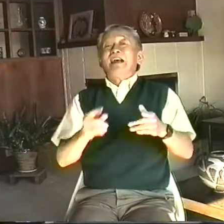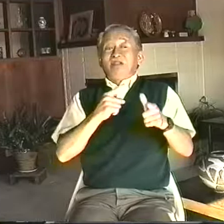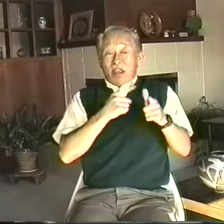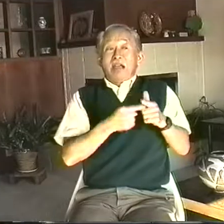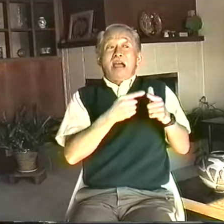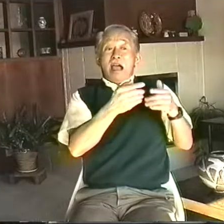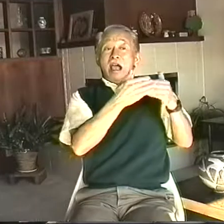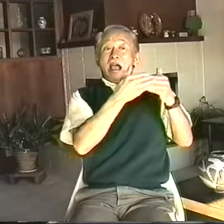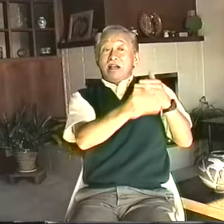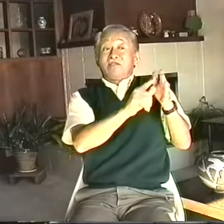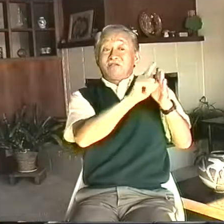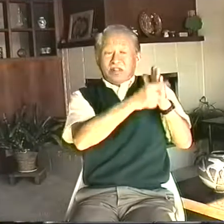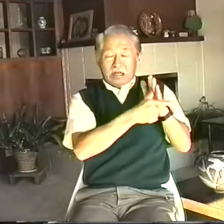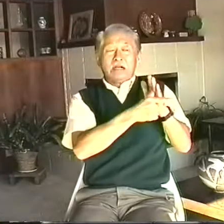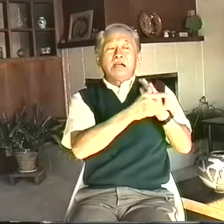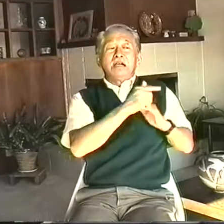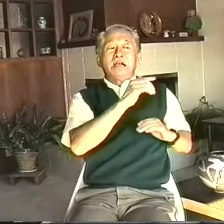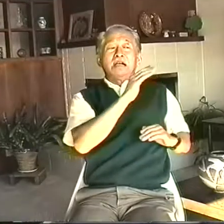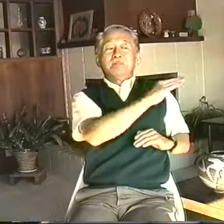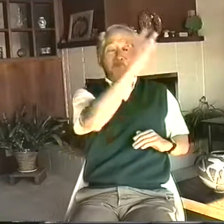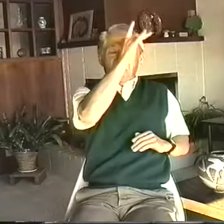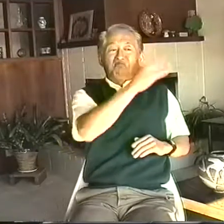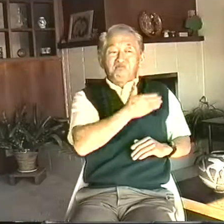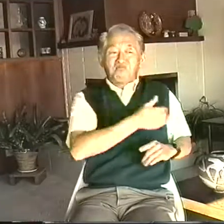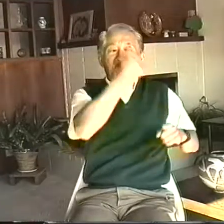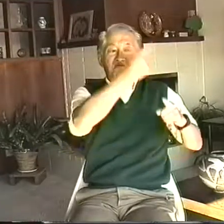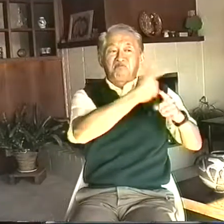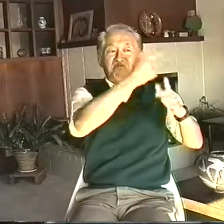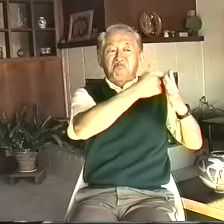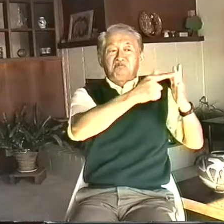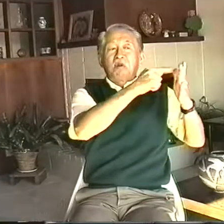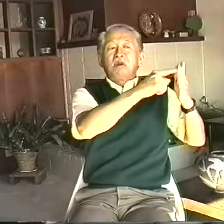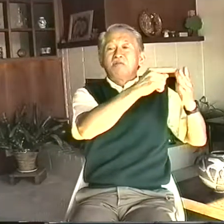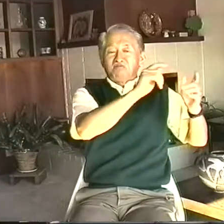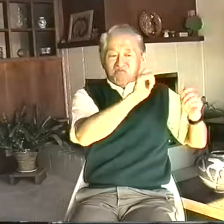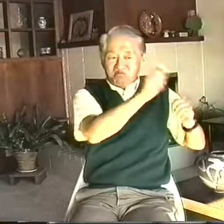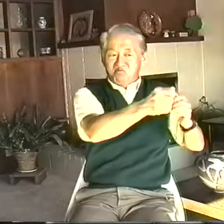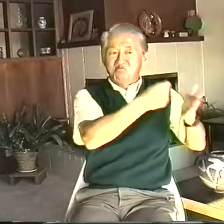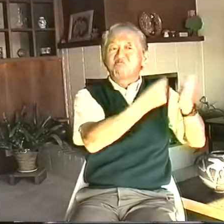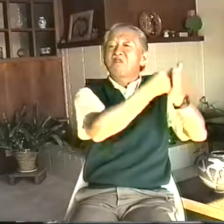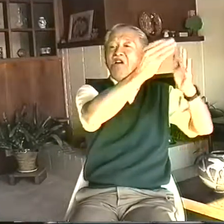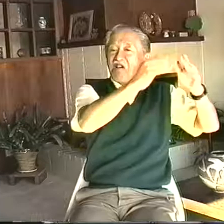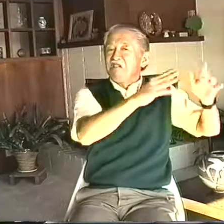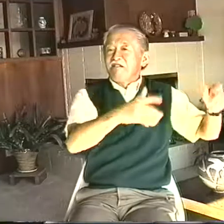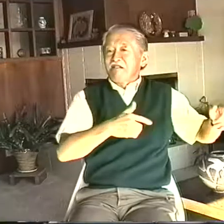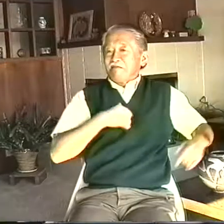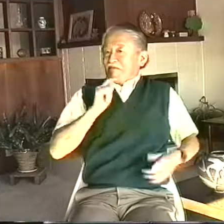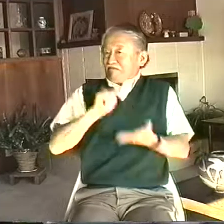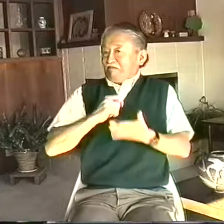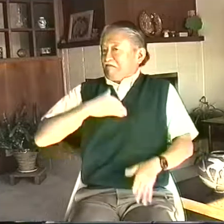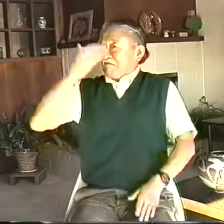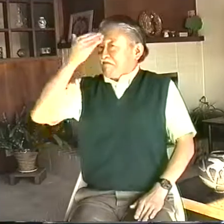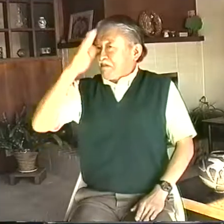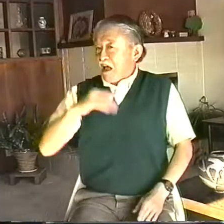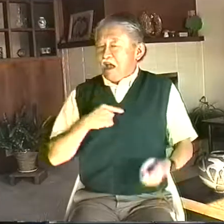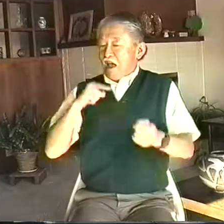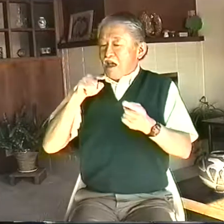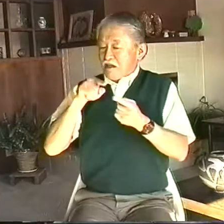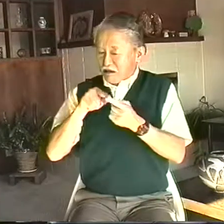what I wound up doing was having to sell some stocks at a loss. I also found out later on that my father had